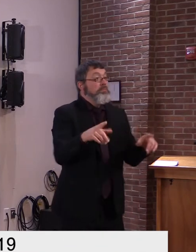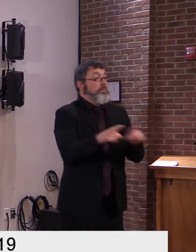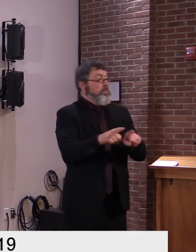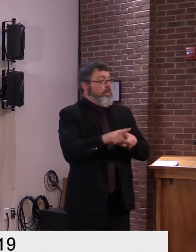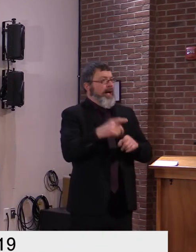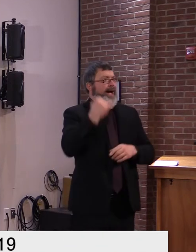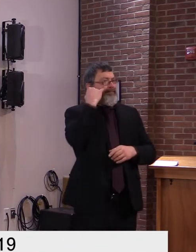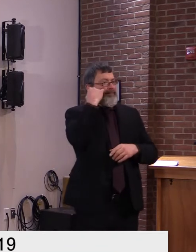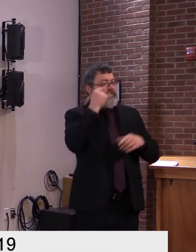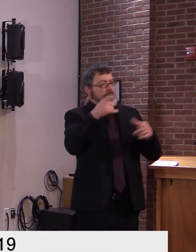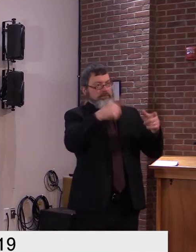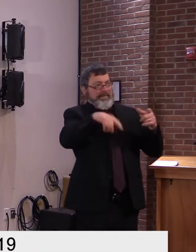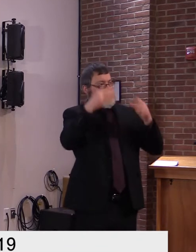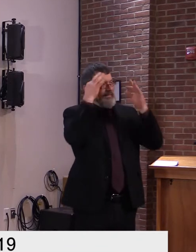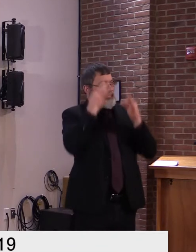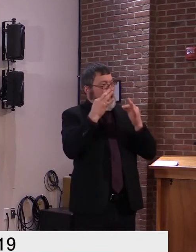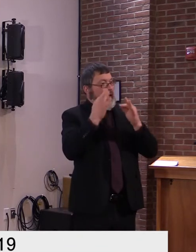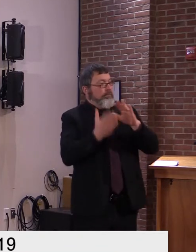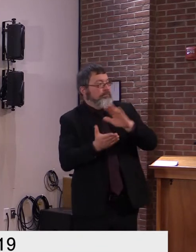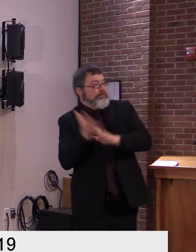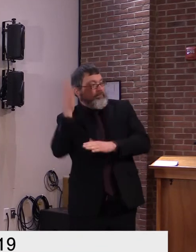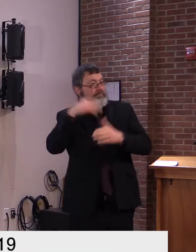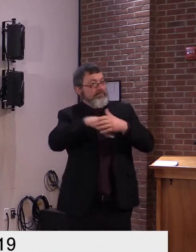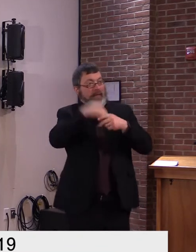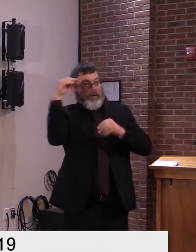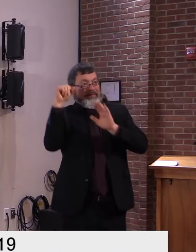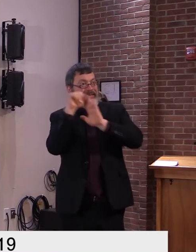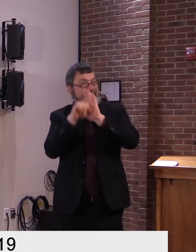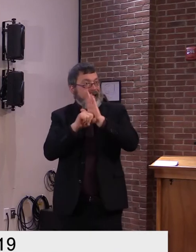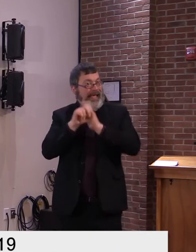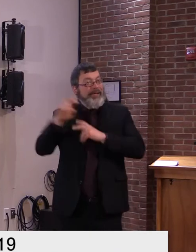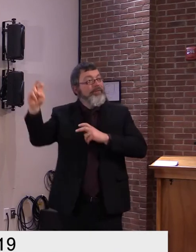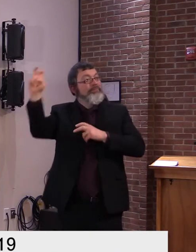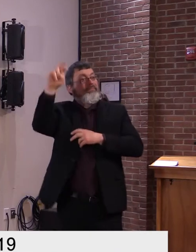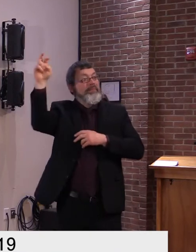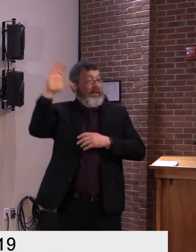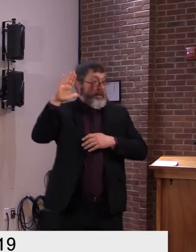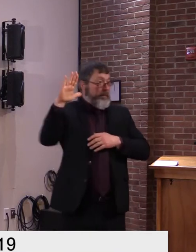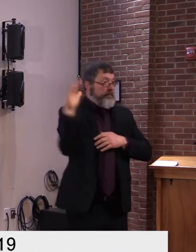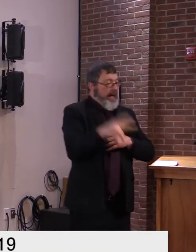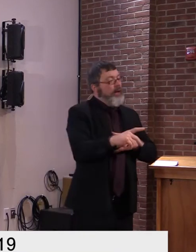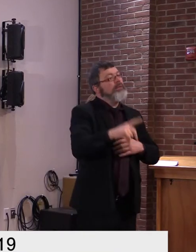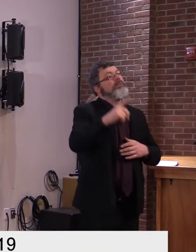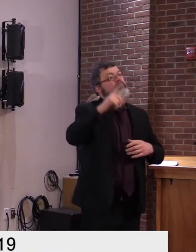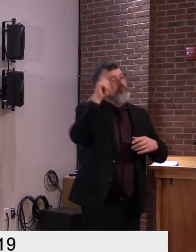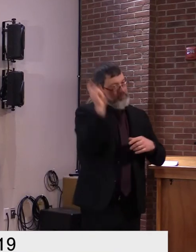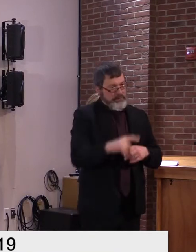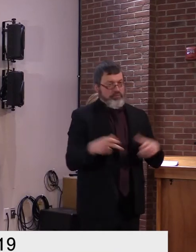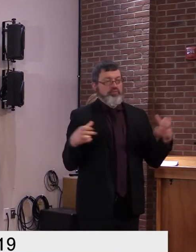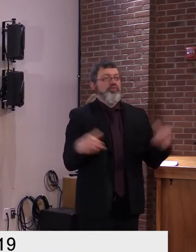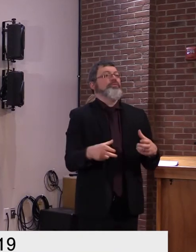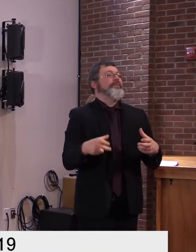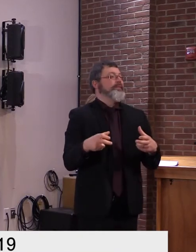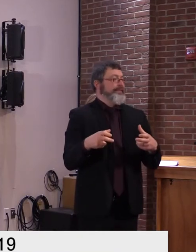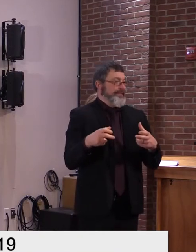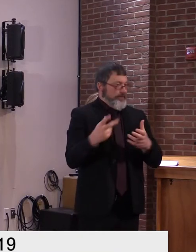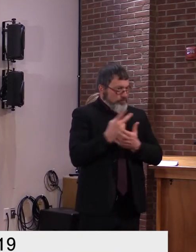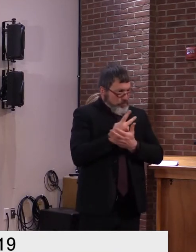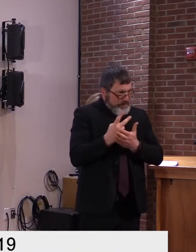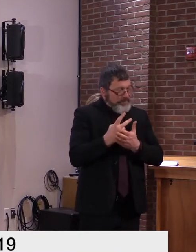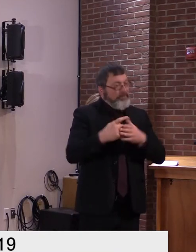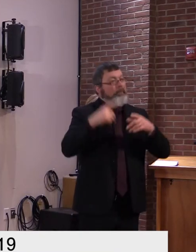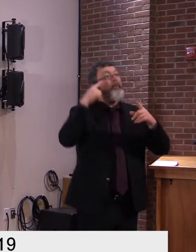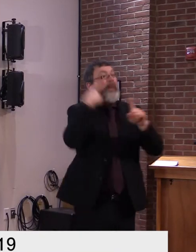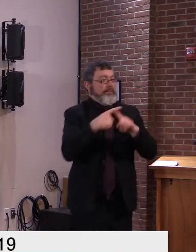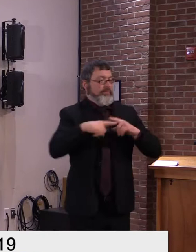if you test out with a negative test and have no symptoms. Now, I'm not saying this because this is a loophole.